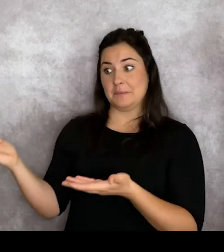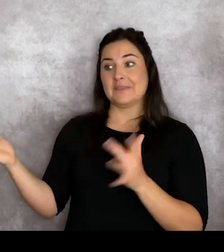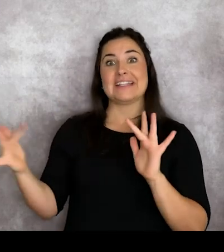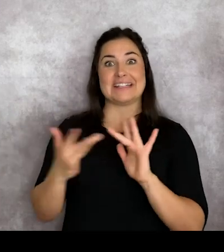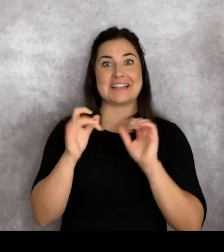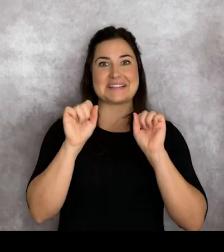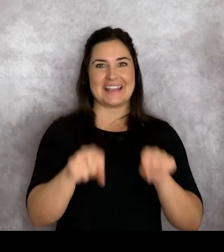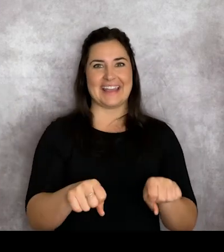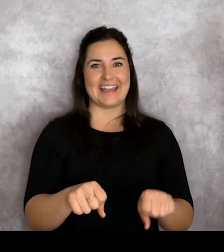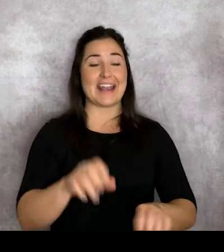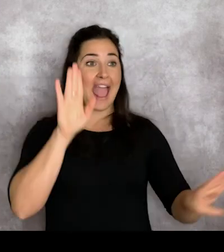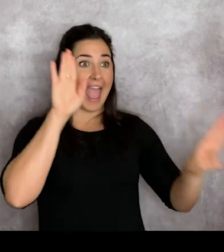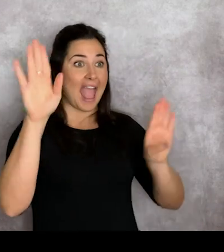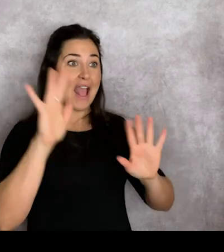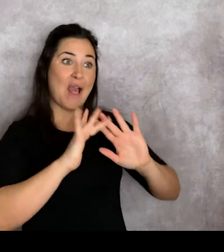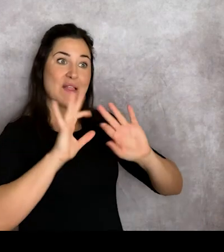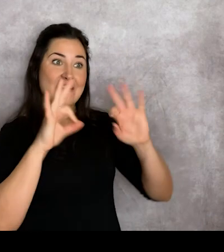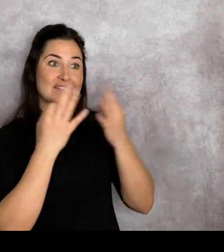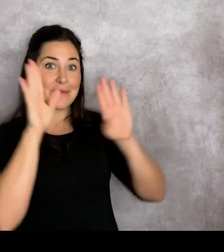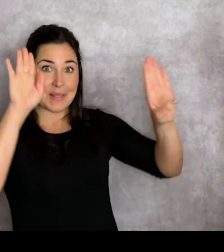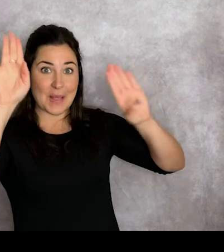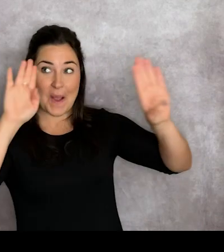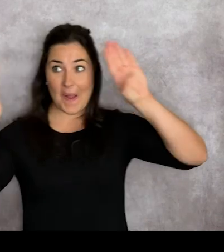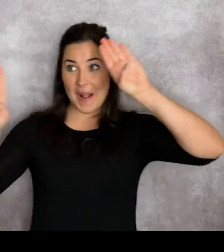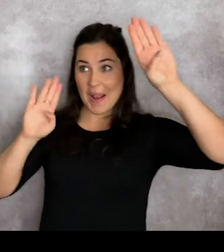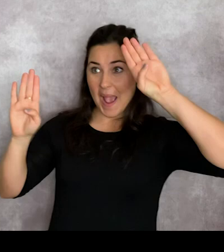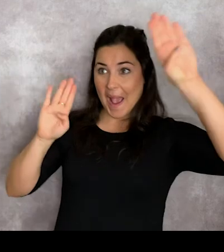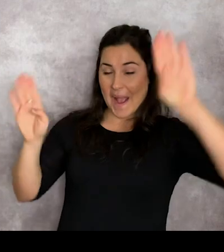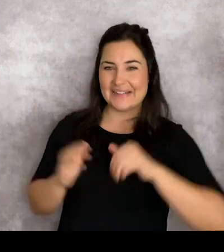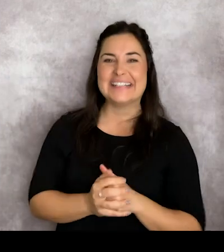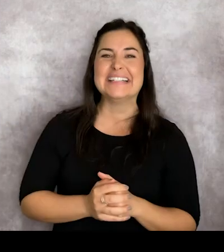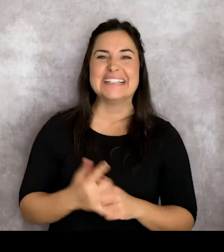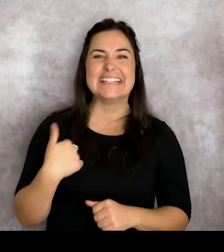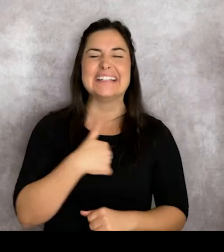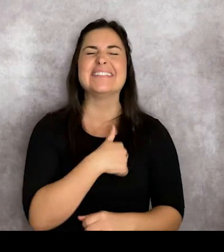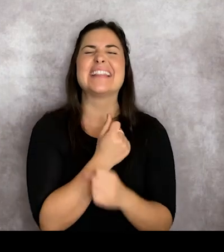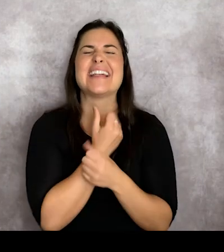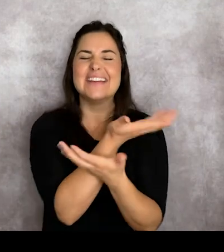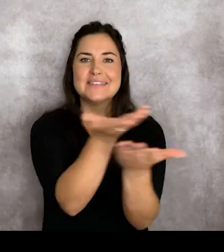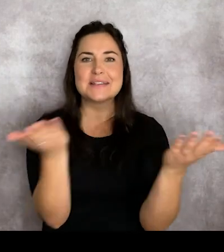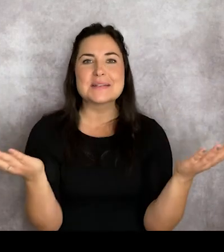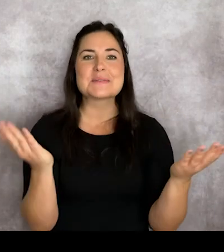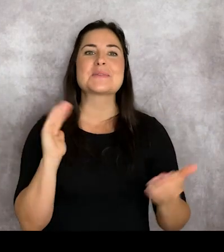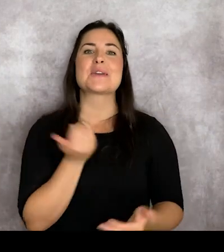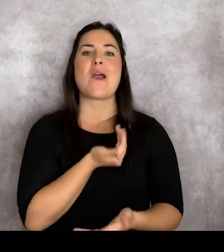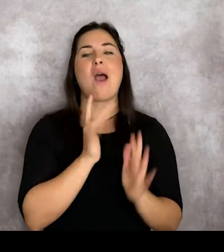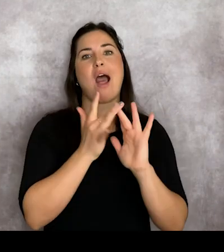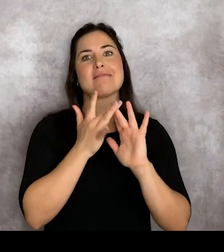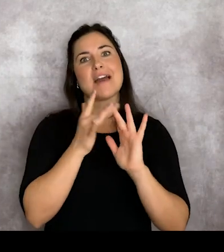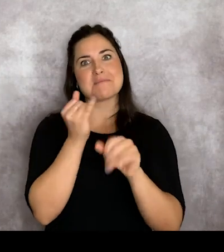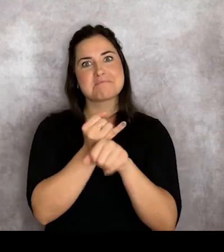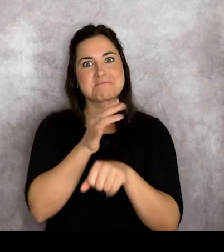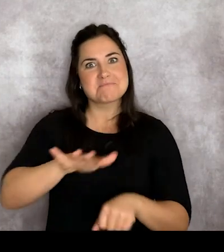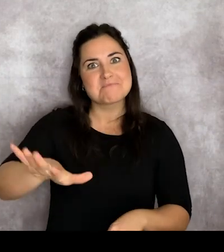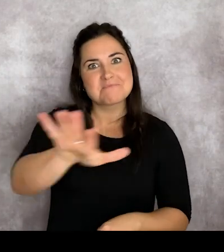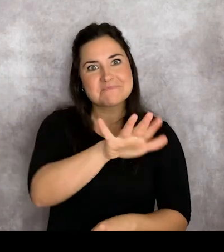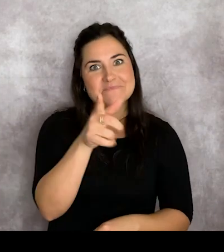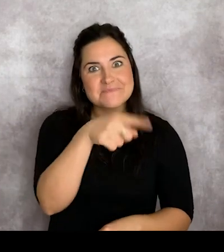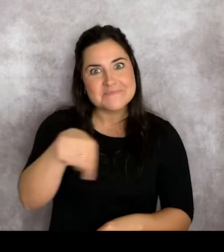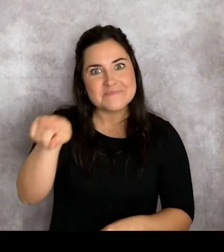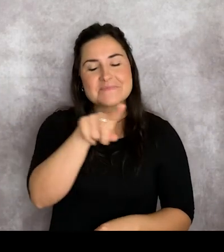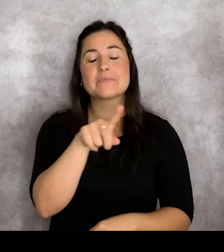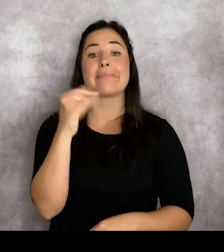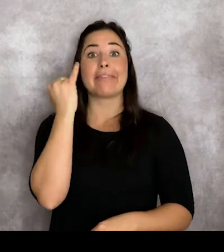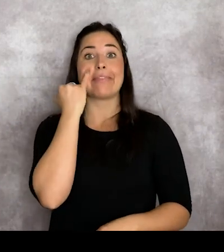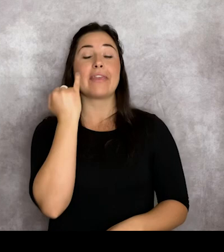sdrock.com/info. Yes, and shout out to our online family. Shout out. Yeah, you. We love everyone who's part of our online campus. And also, we want you to know that if you are